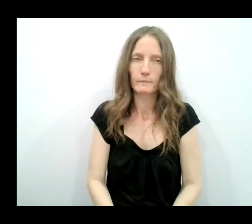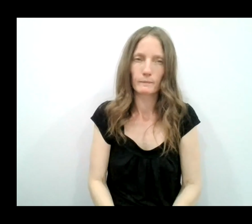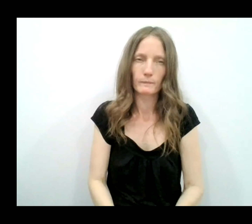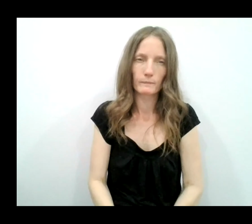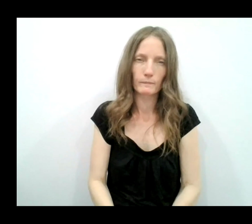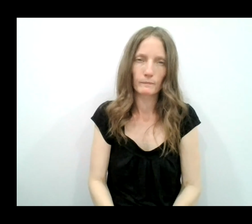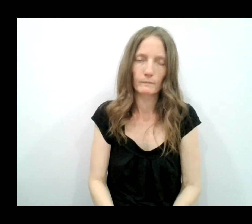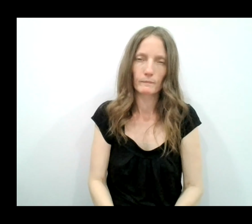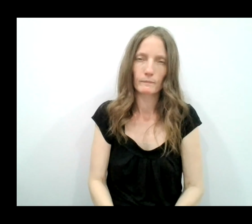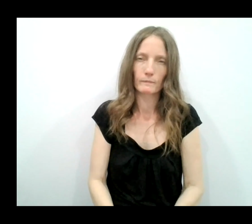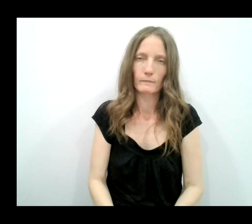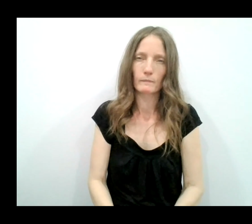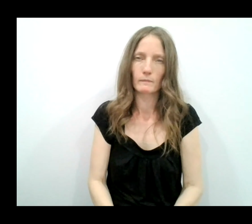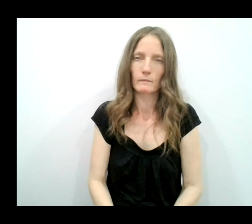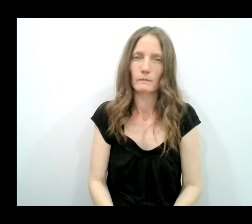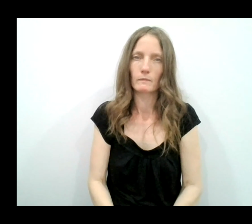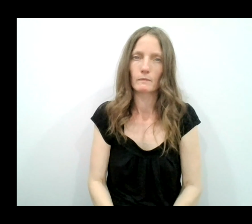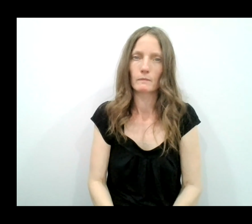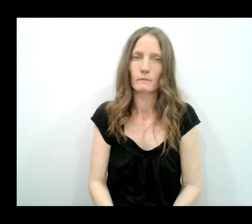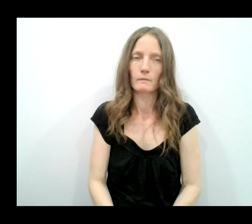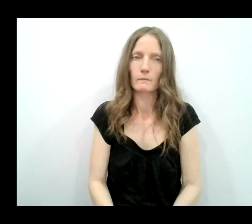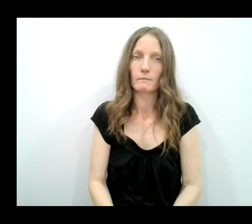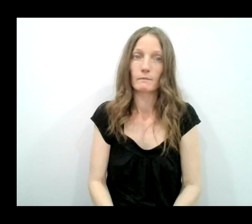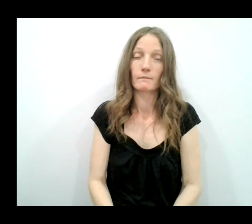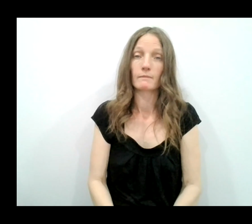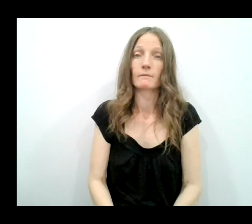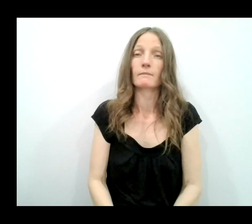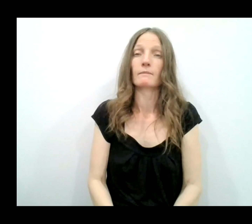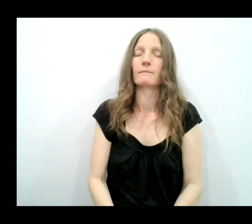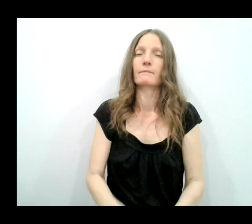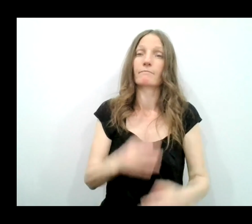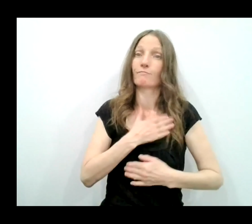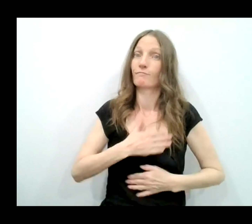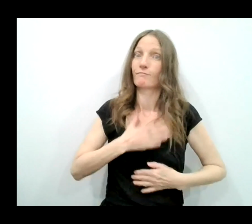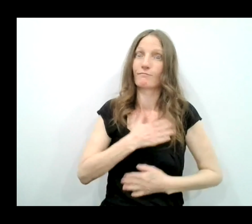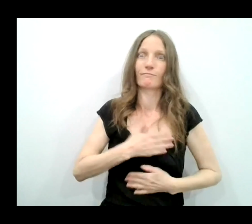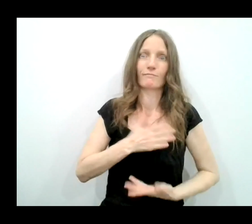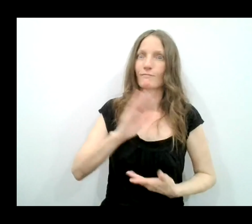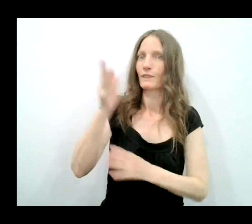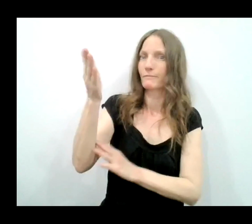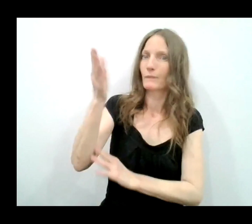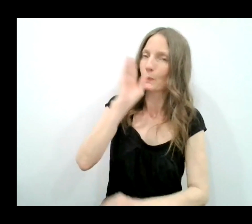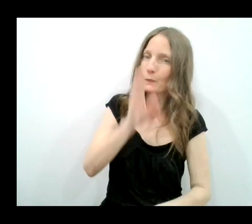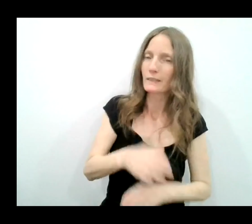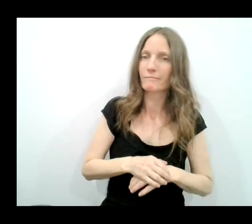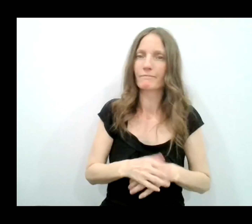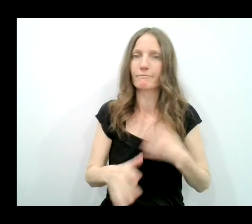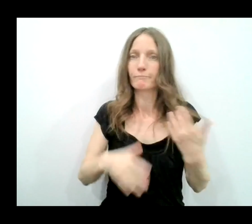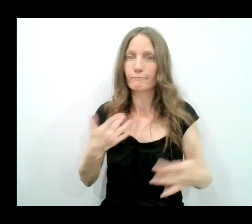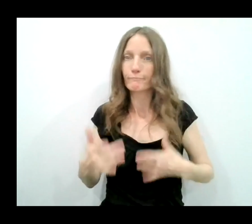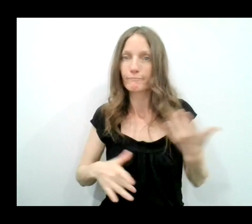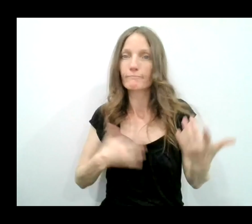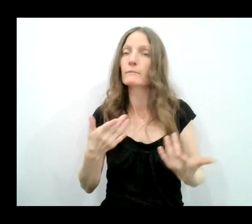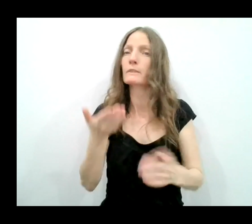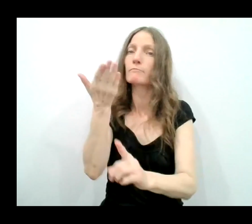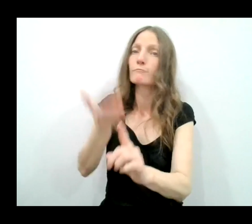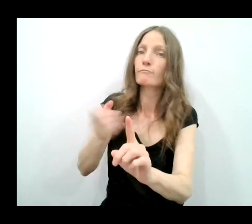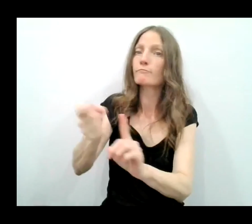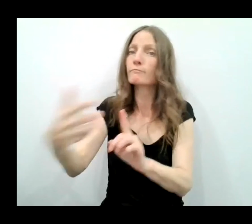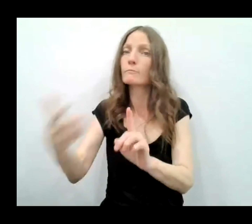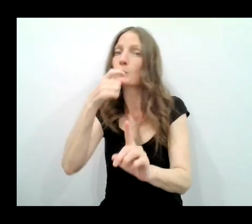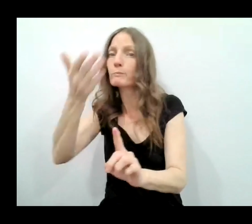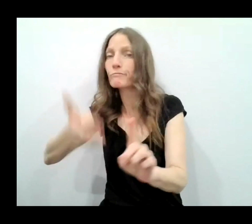Matt, I will not say any more except that we're really looking forward to your session, and if you could give us a little bit more background about yourself, I'm sure everybody would be interested